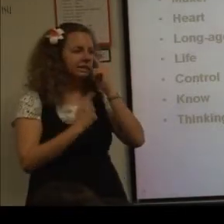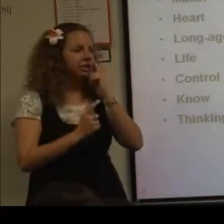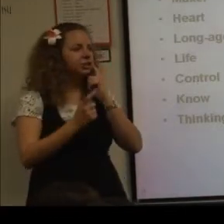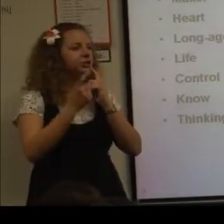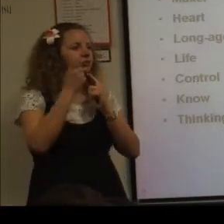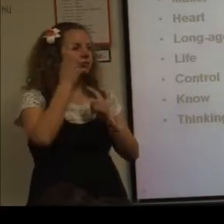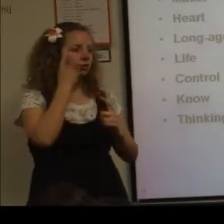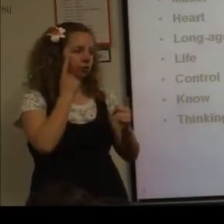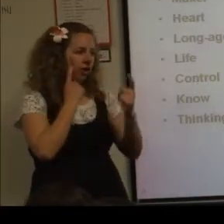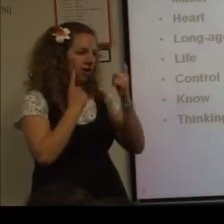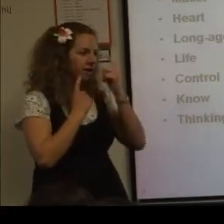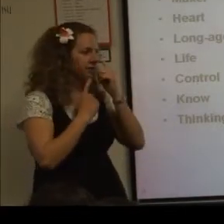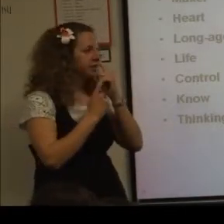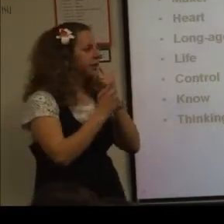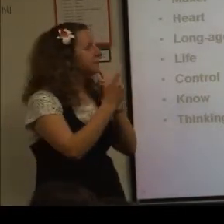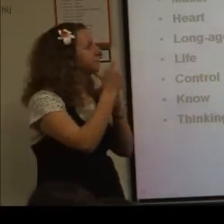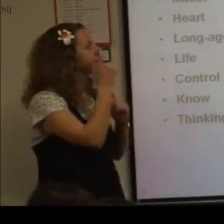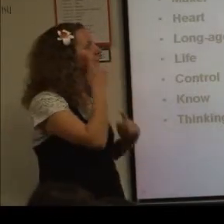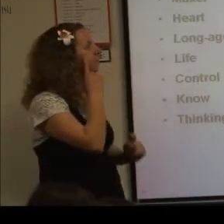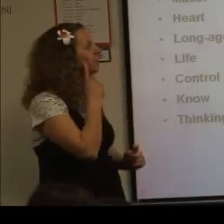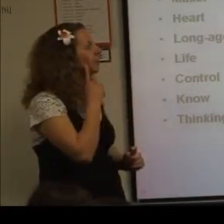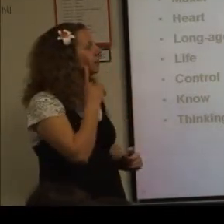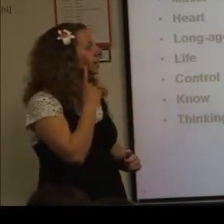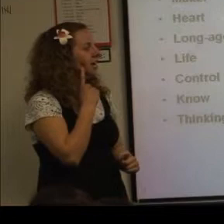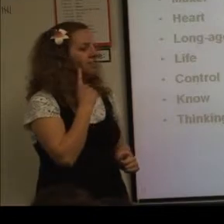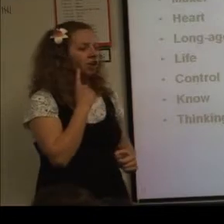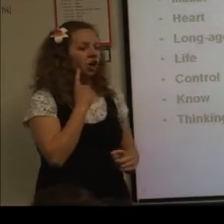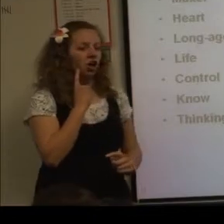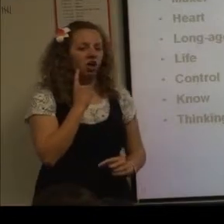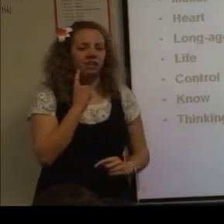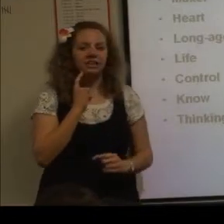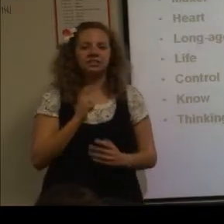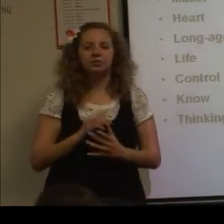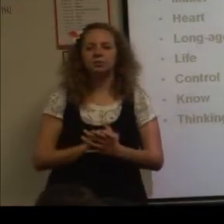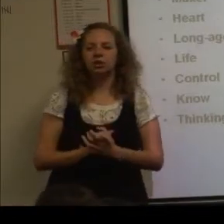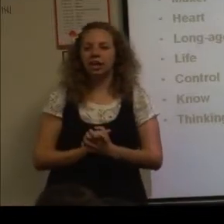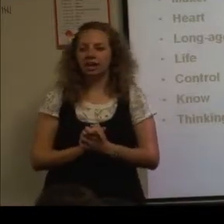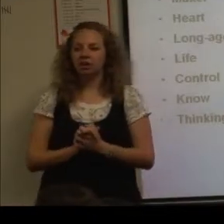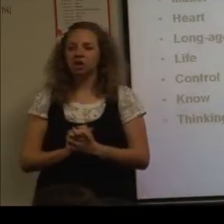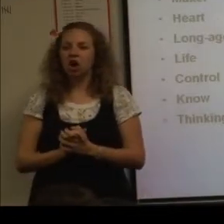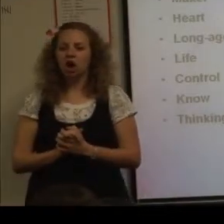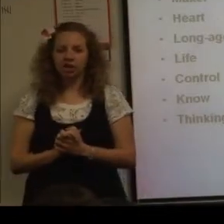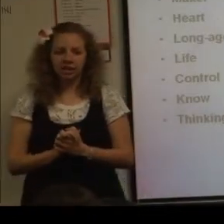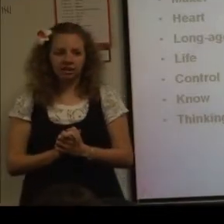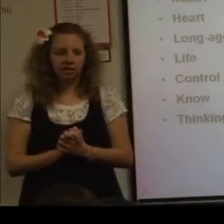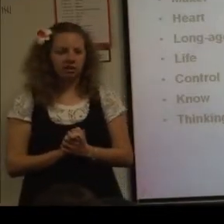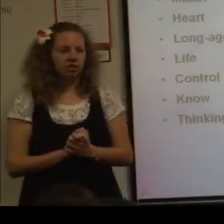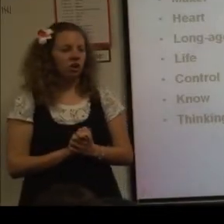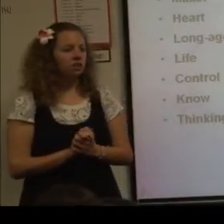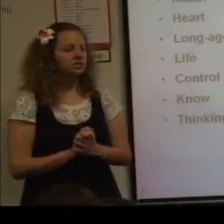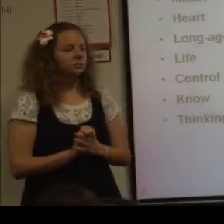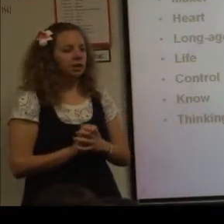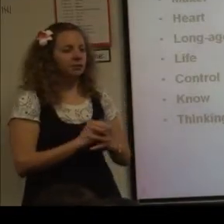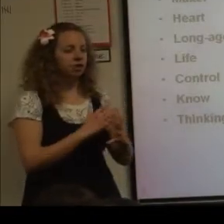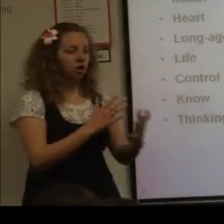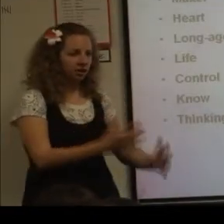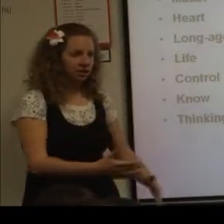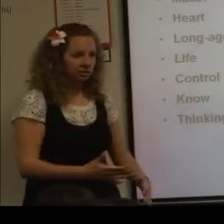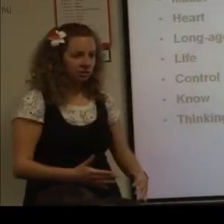tears or crying. Okay? And then call is if you were like calling on someone. was calling someone